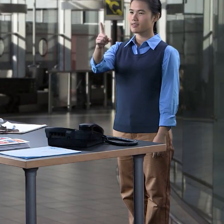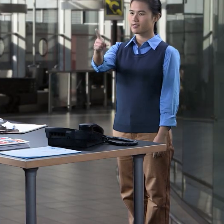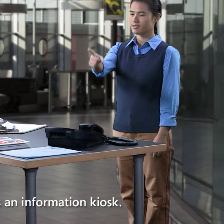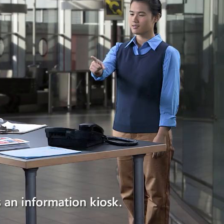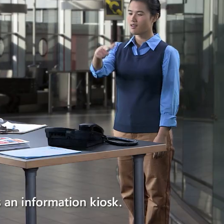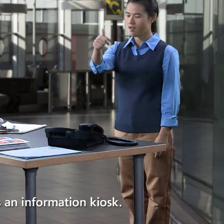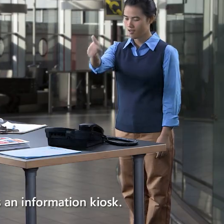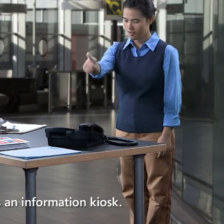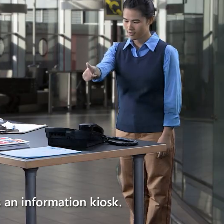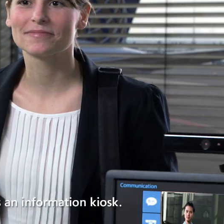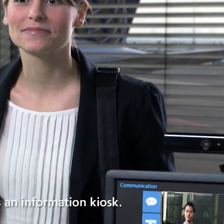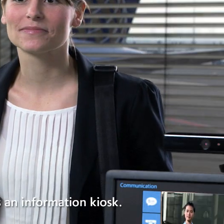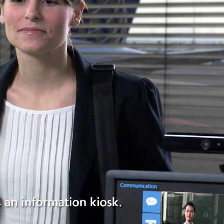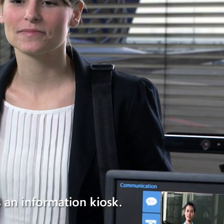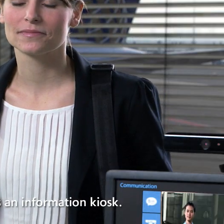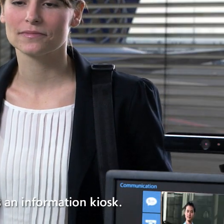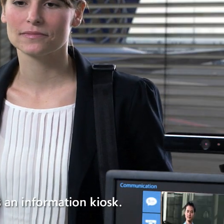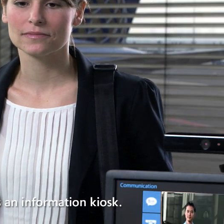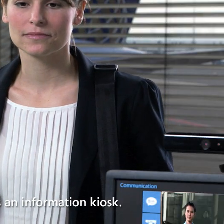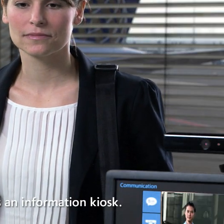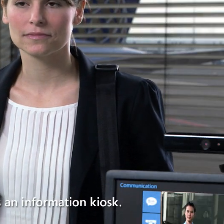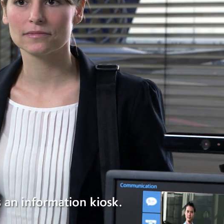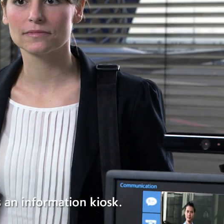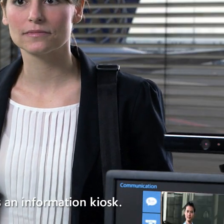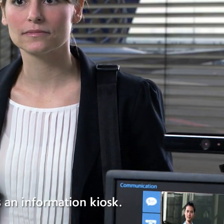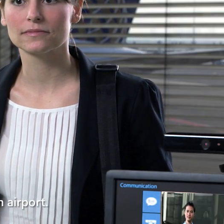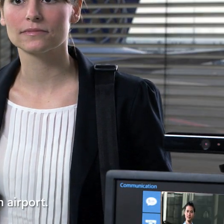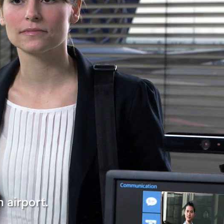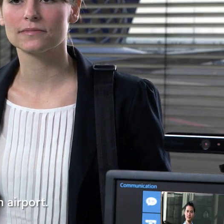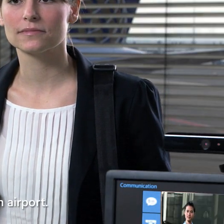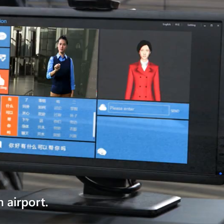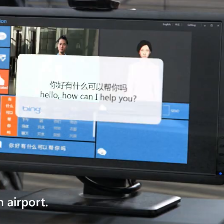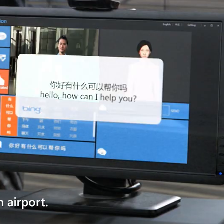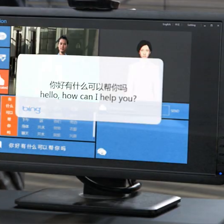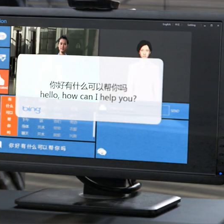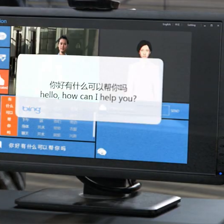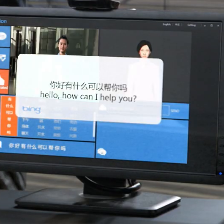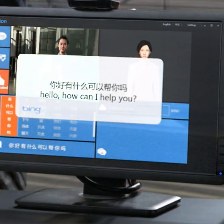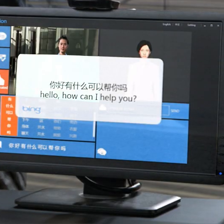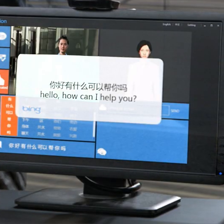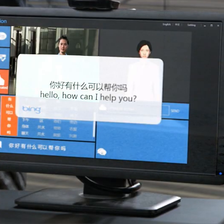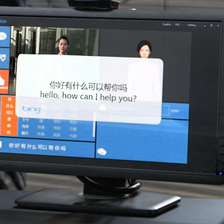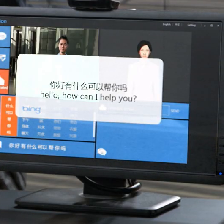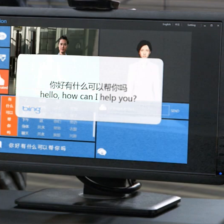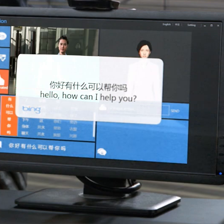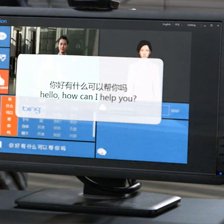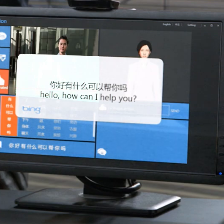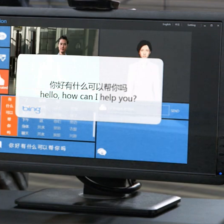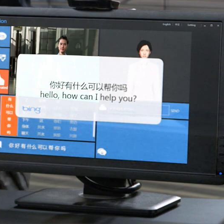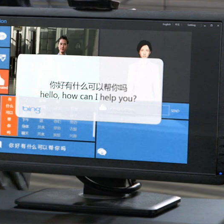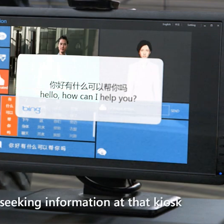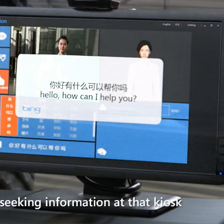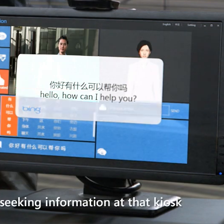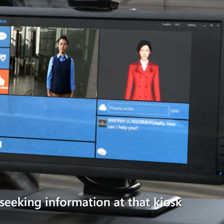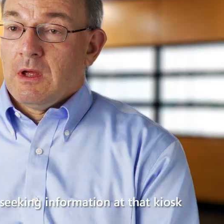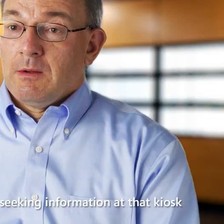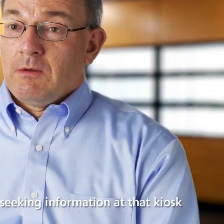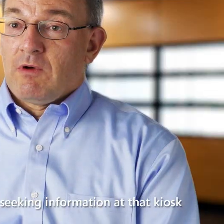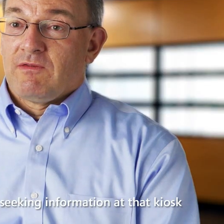Another scenario is an information kiosk, say at an airport. Hello, how can I help you? And rather